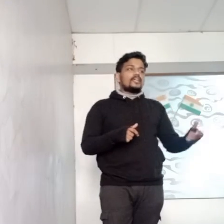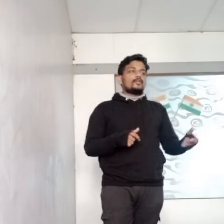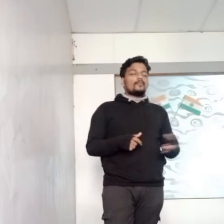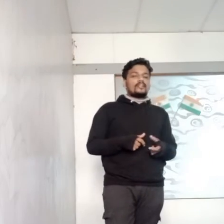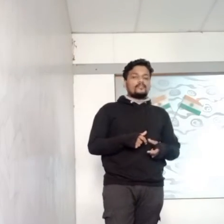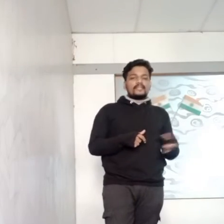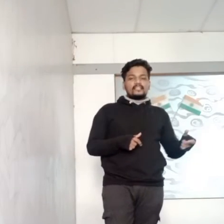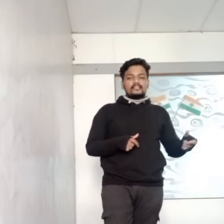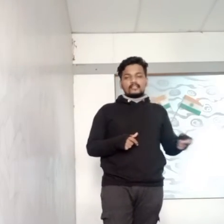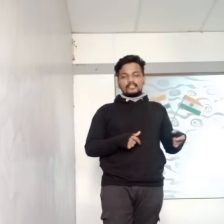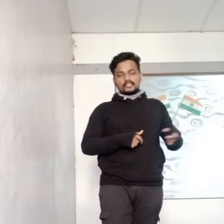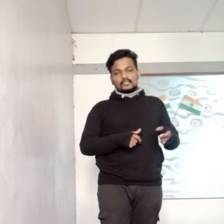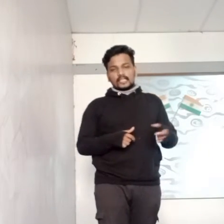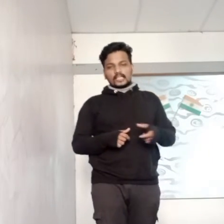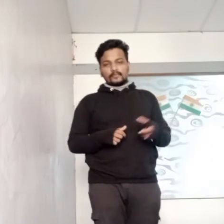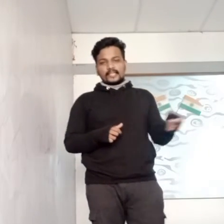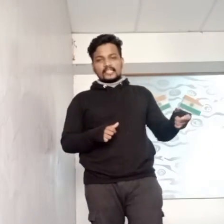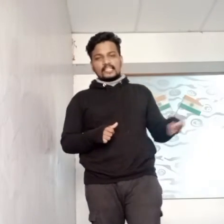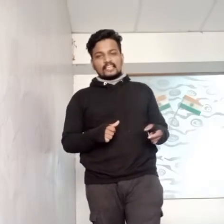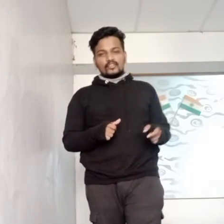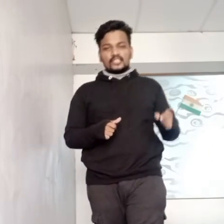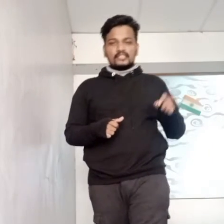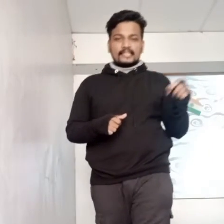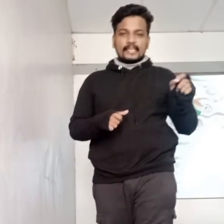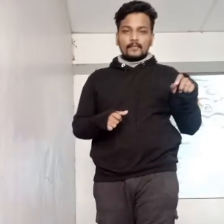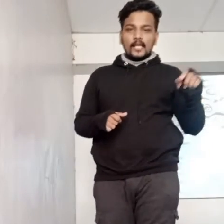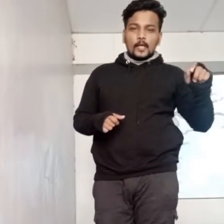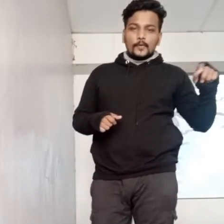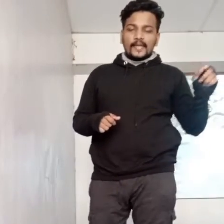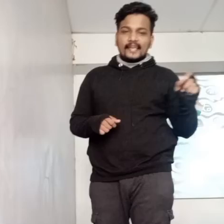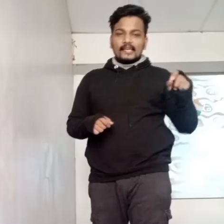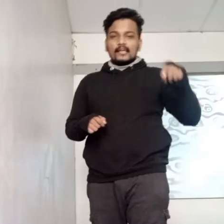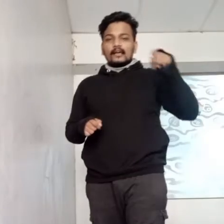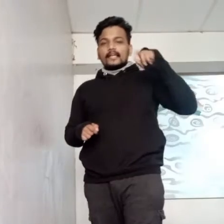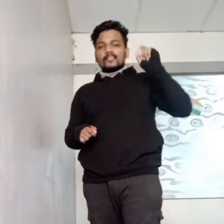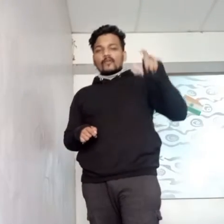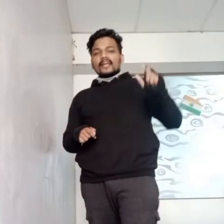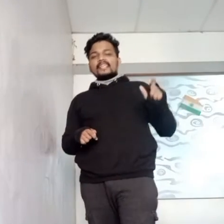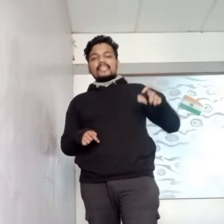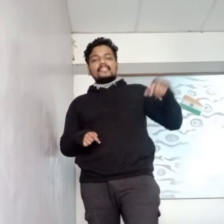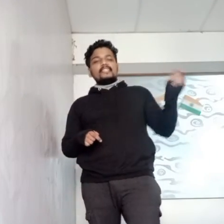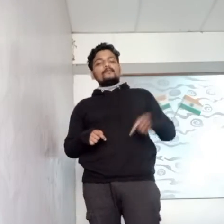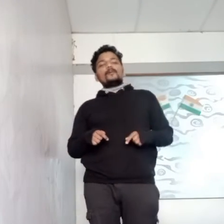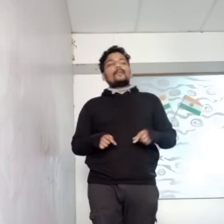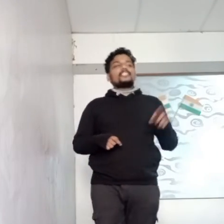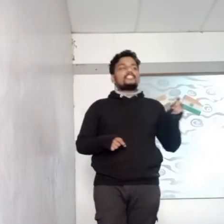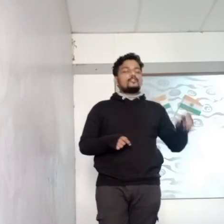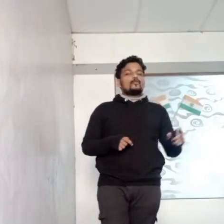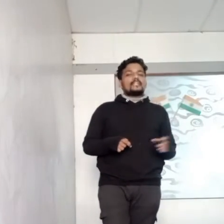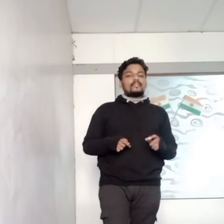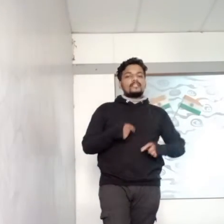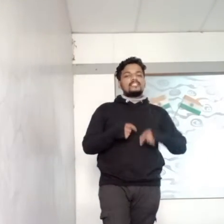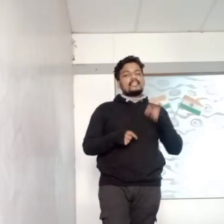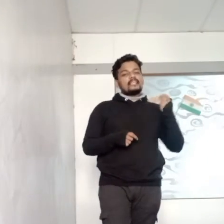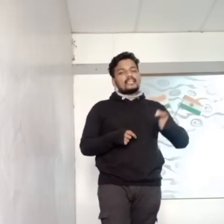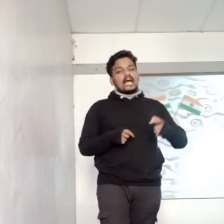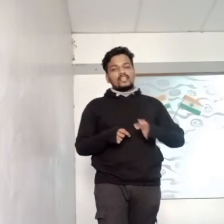of arithmetical condition, arithmetical calculation. That time we are dividing any number by 0. That means there is a